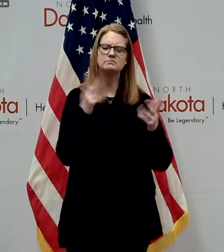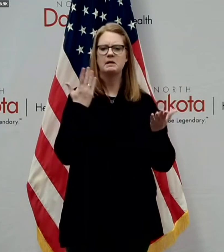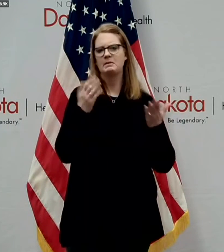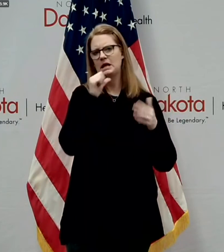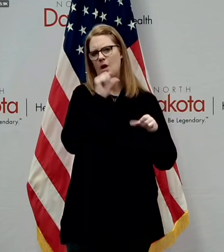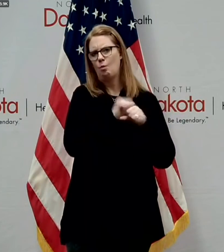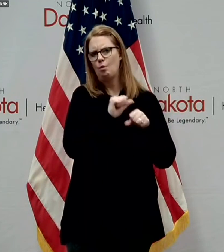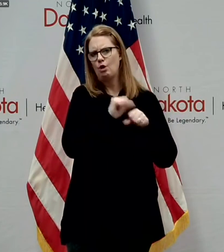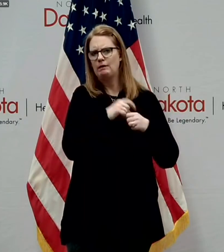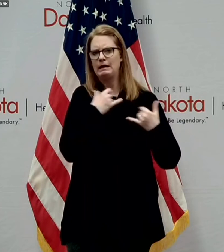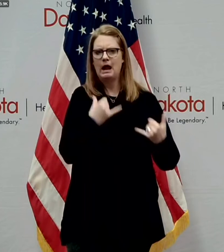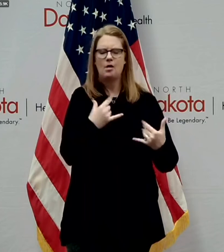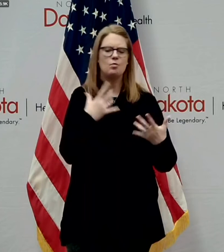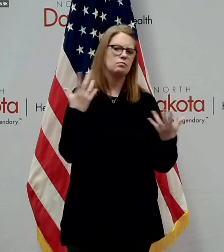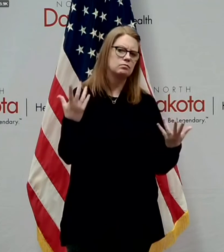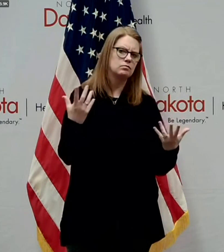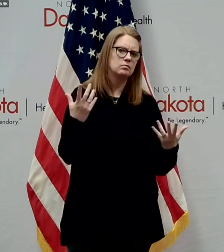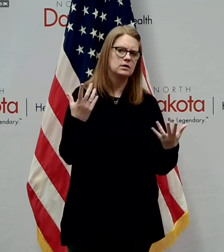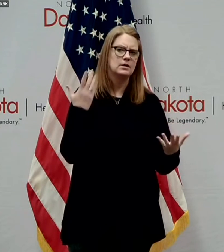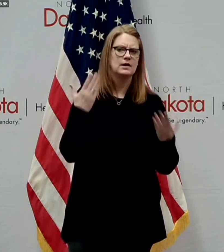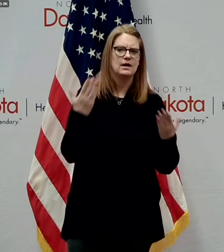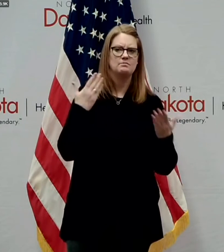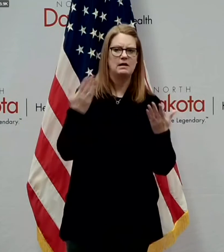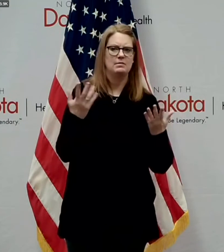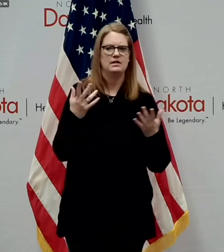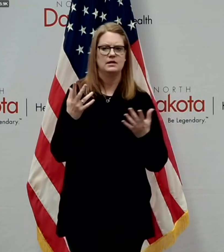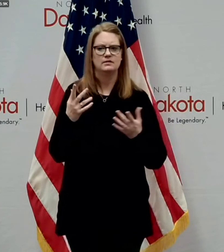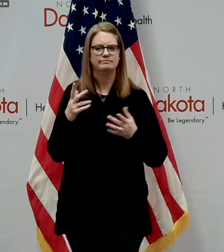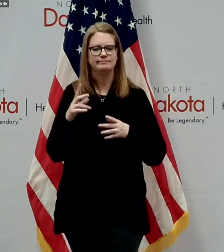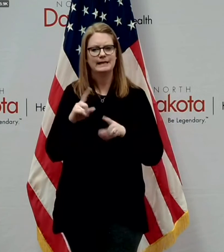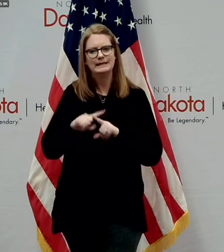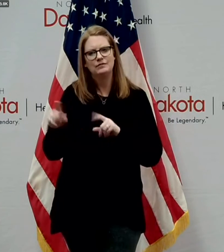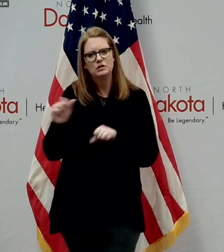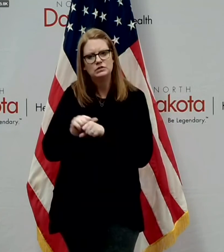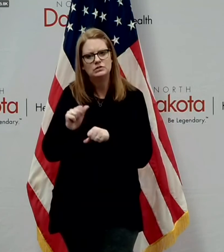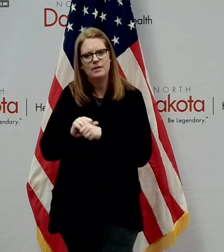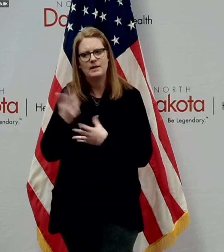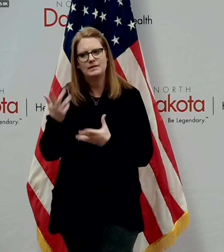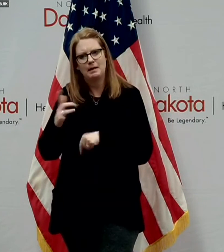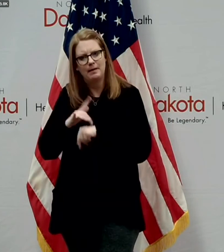or who might be deployed in a different fashion right now who might become available.